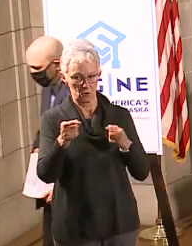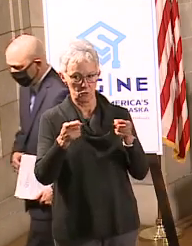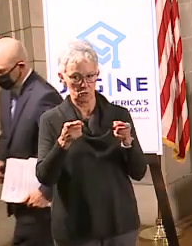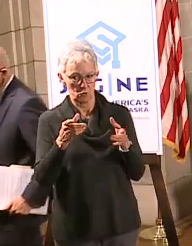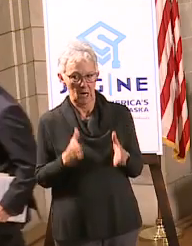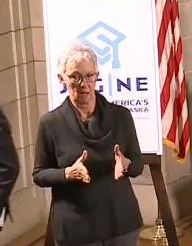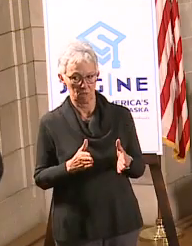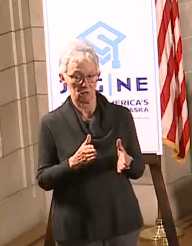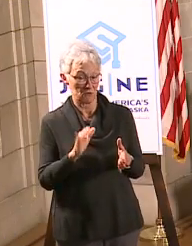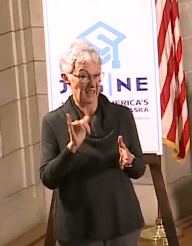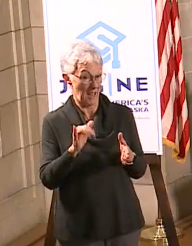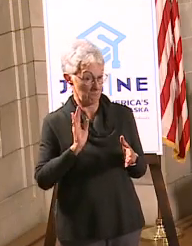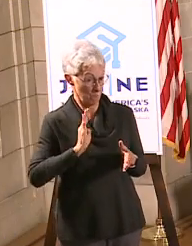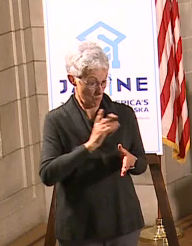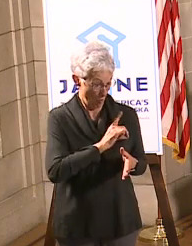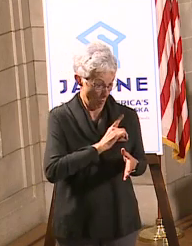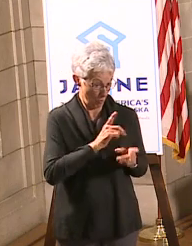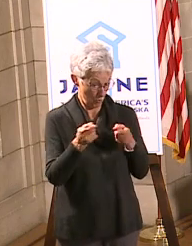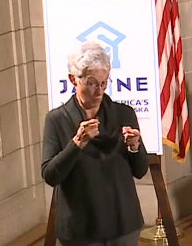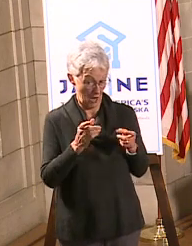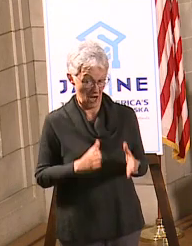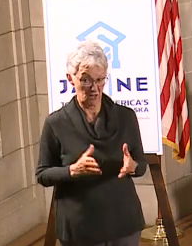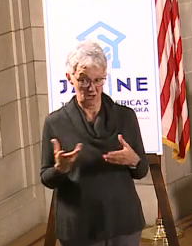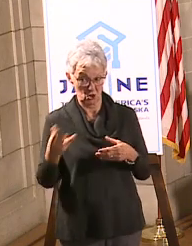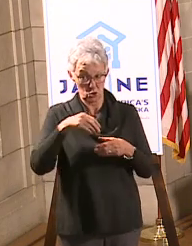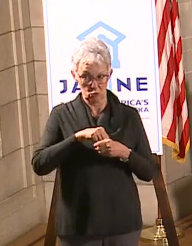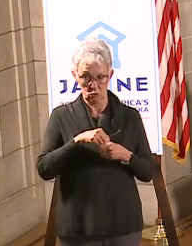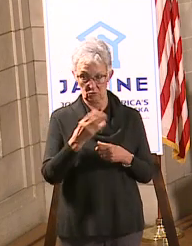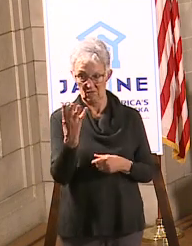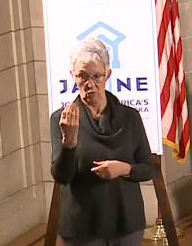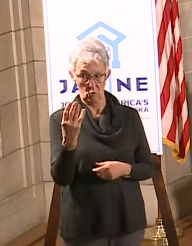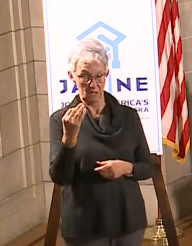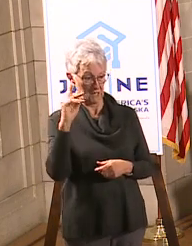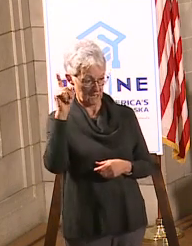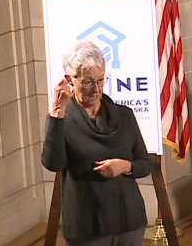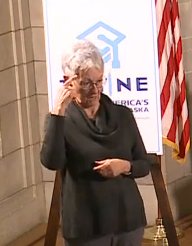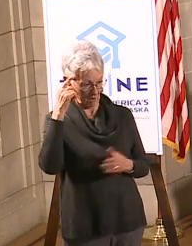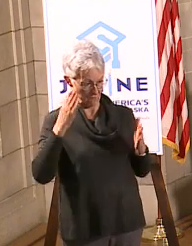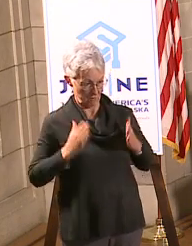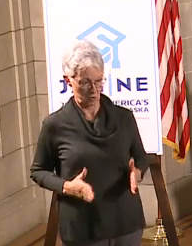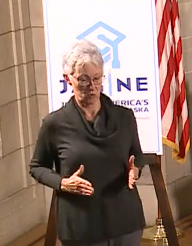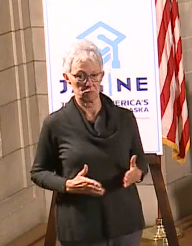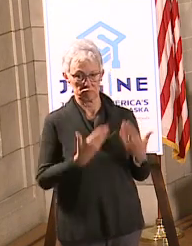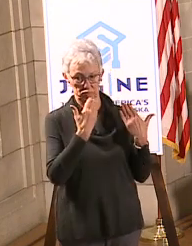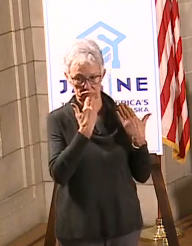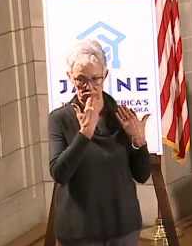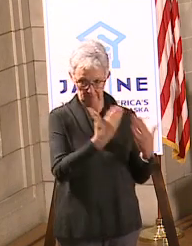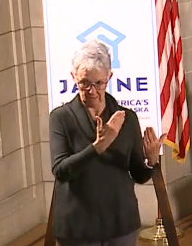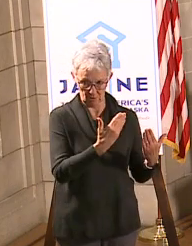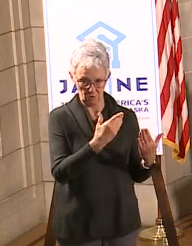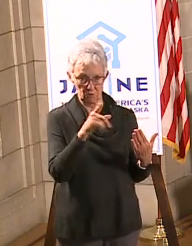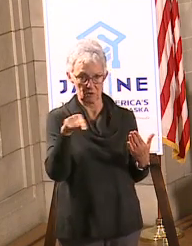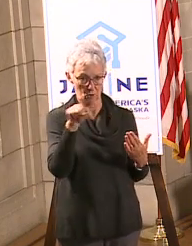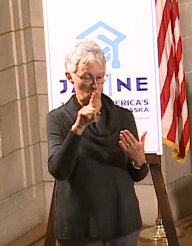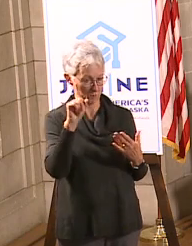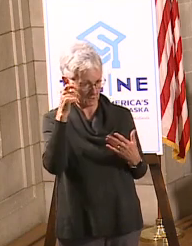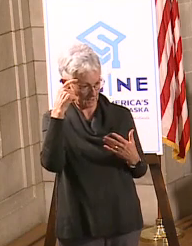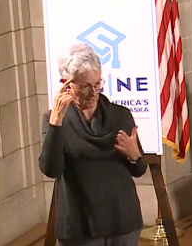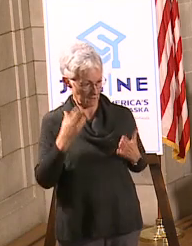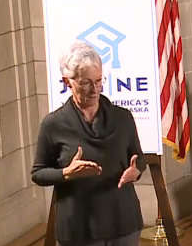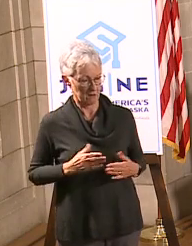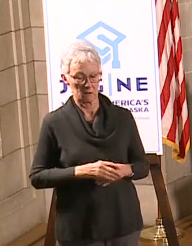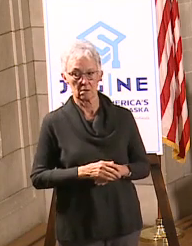14 governors, the largest number to serve in any board in the country, thank you. We know from our 40 years